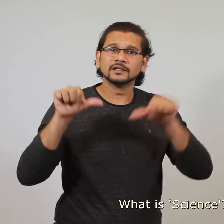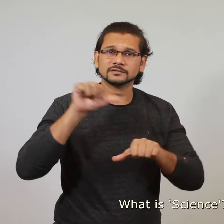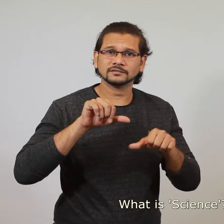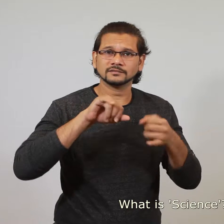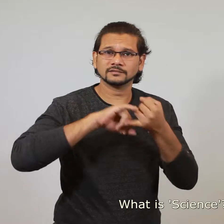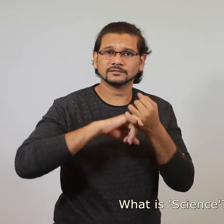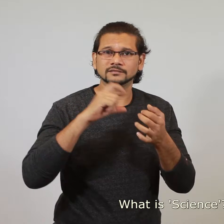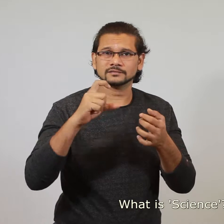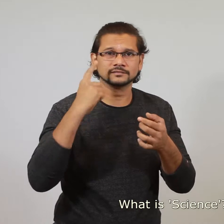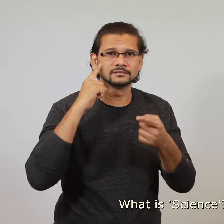What is science?